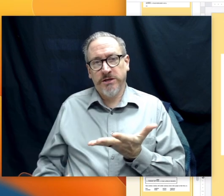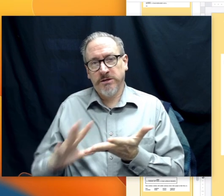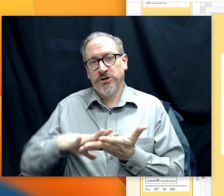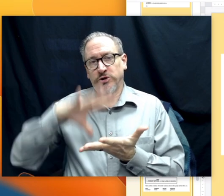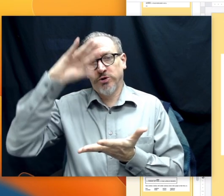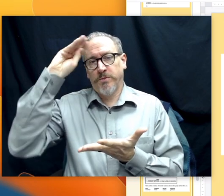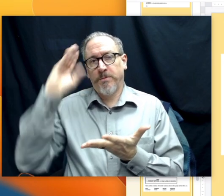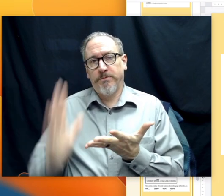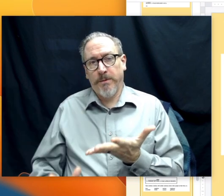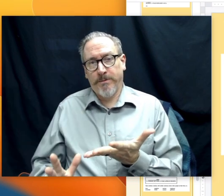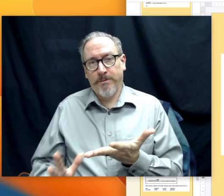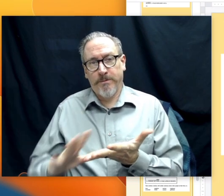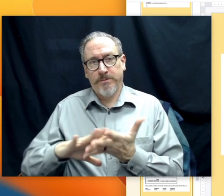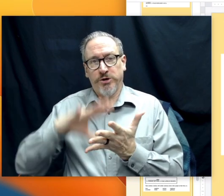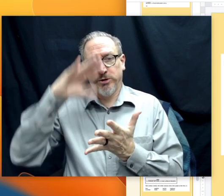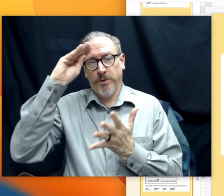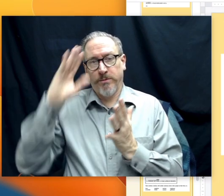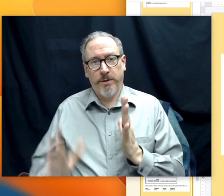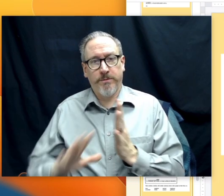Student,